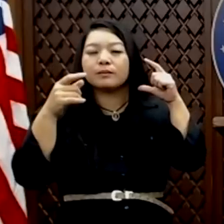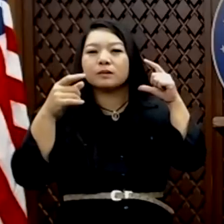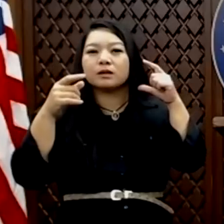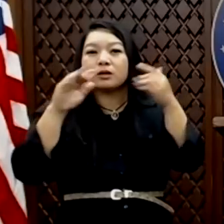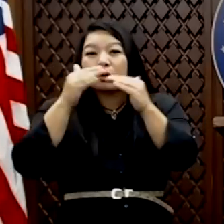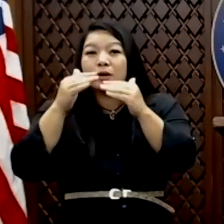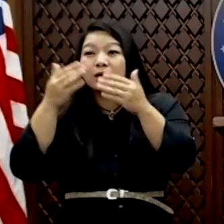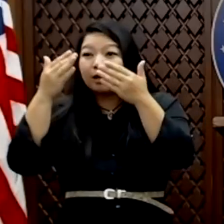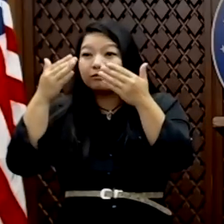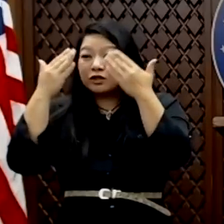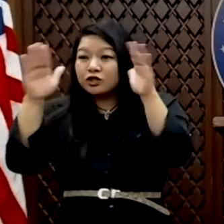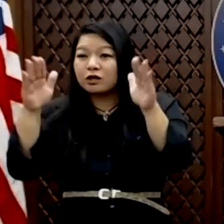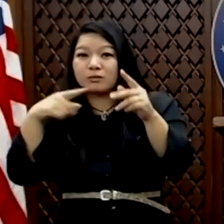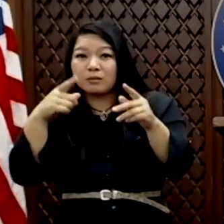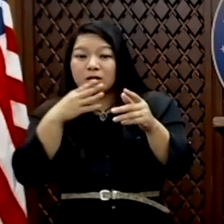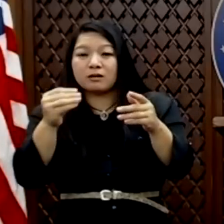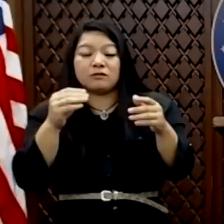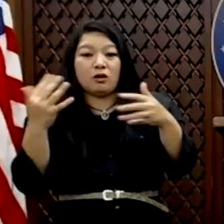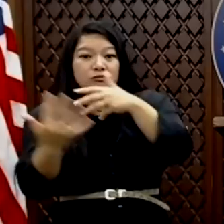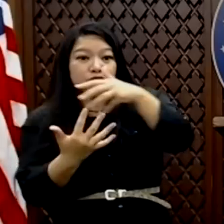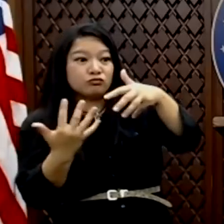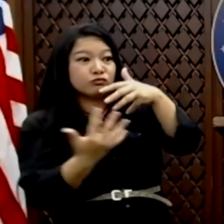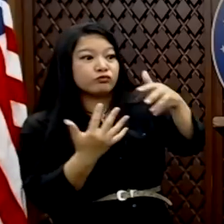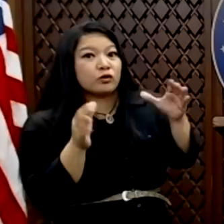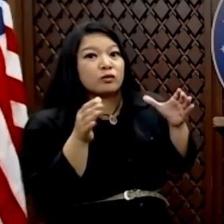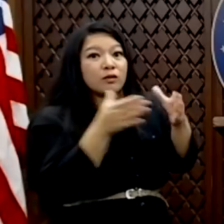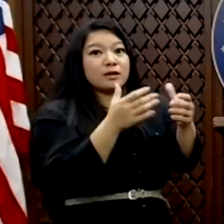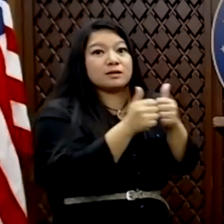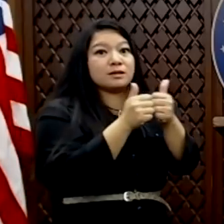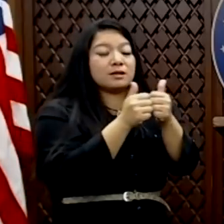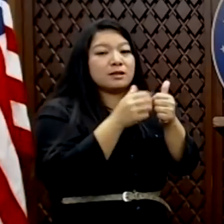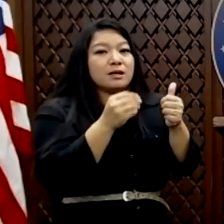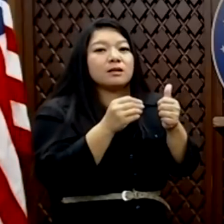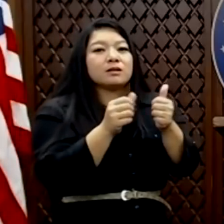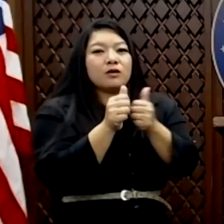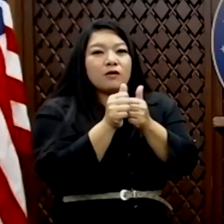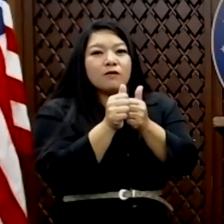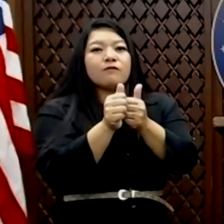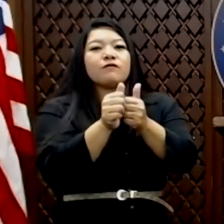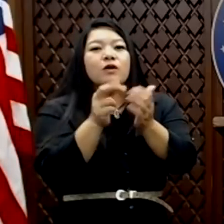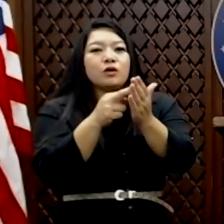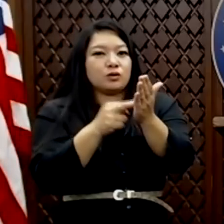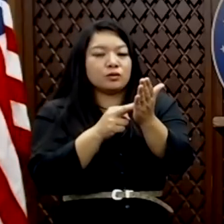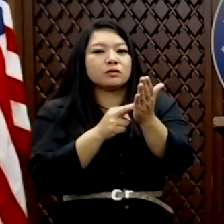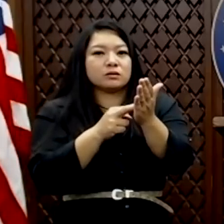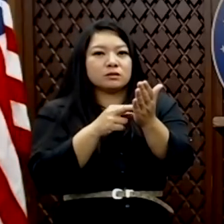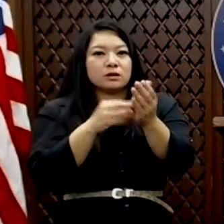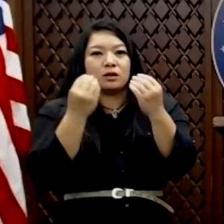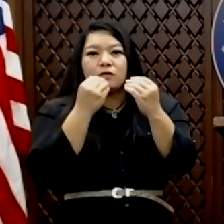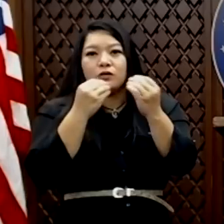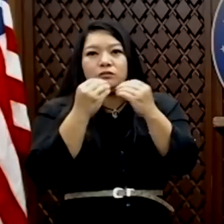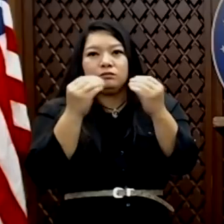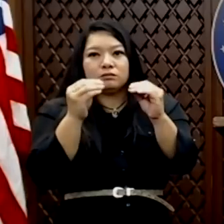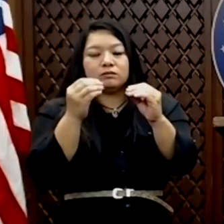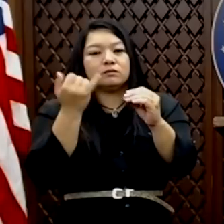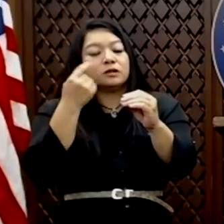public. You don't congregate in the grocery store, abide by the requirements of the grocery store. If we